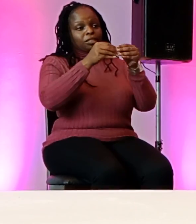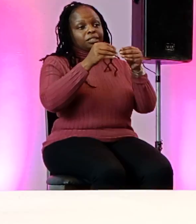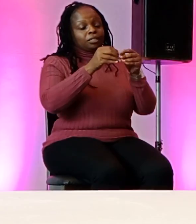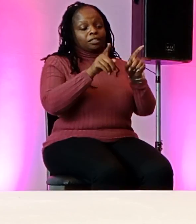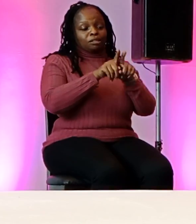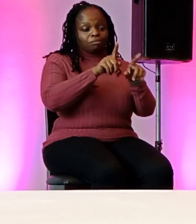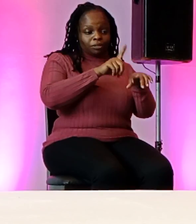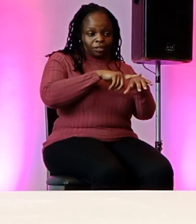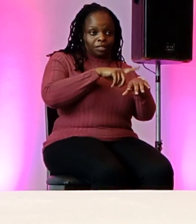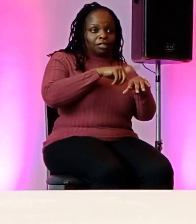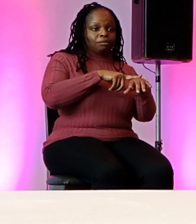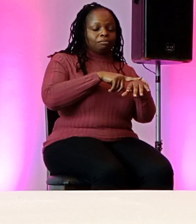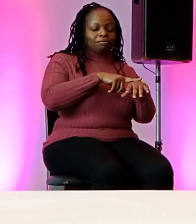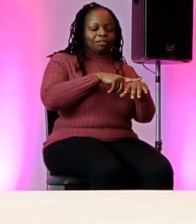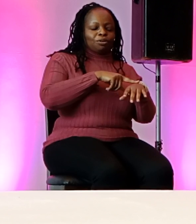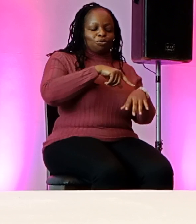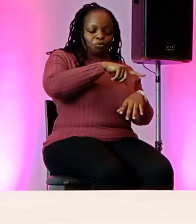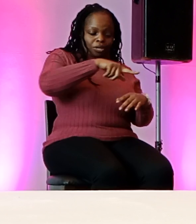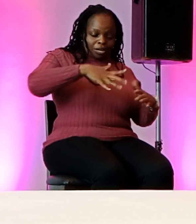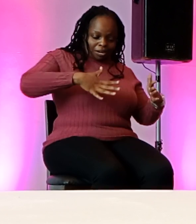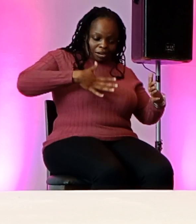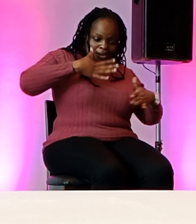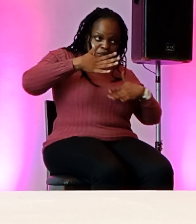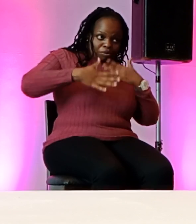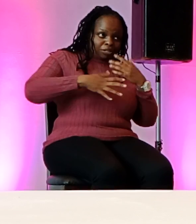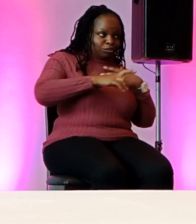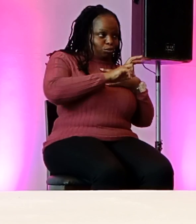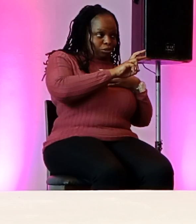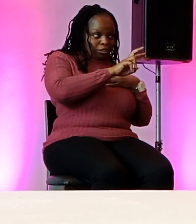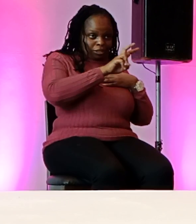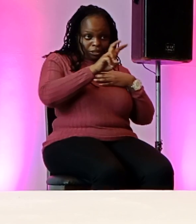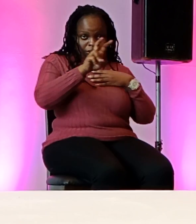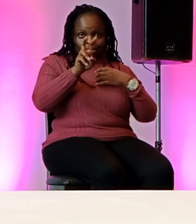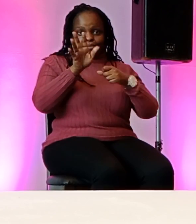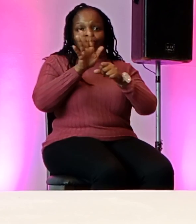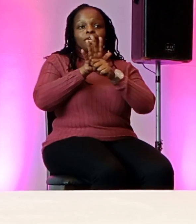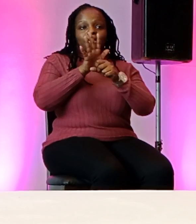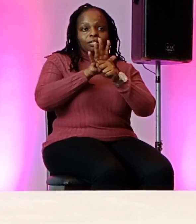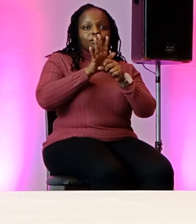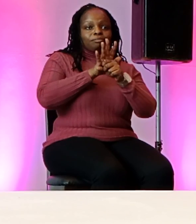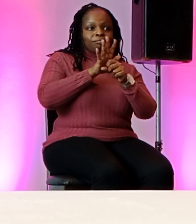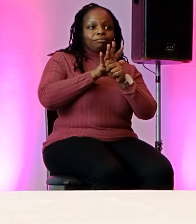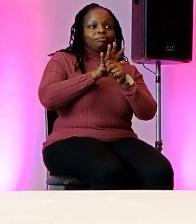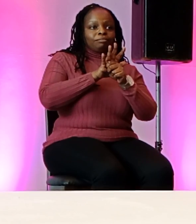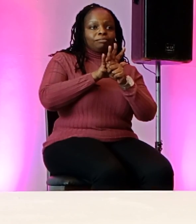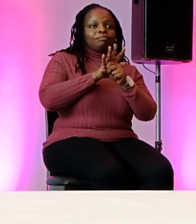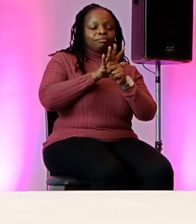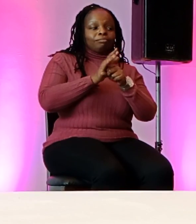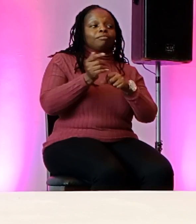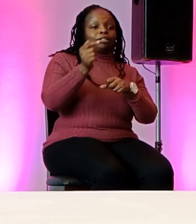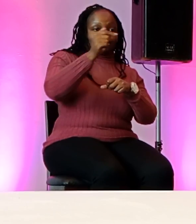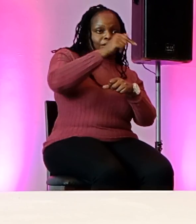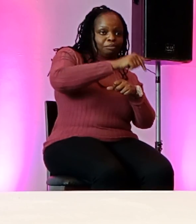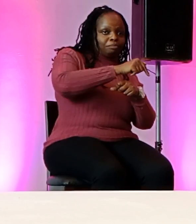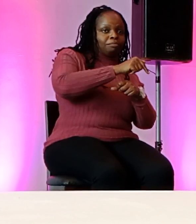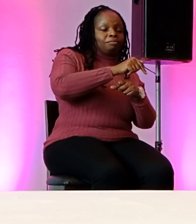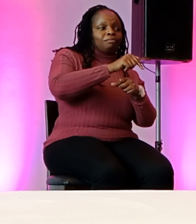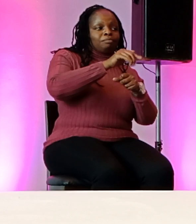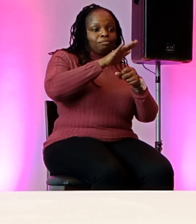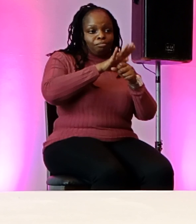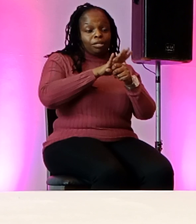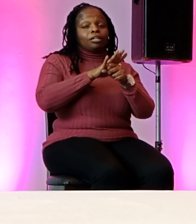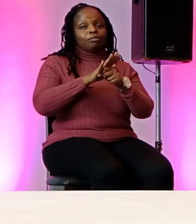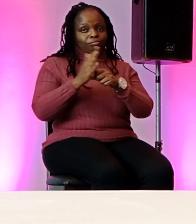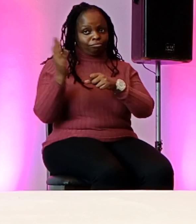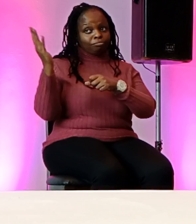the same time, we are so pleased to see that most of you made it and so many are still